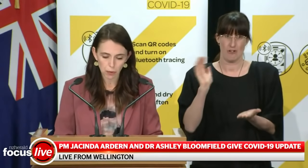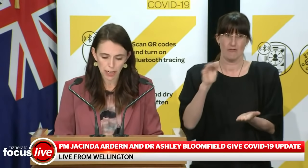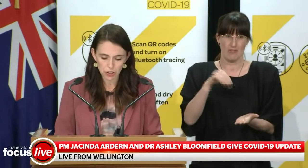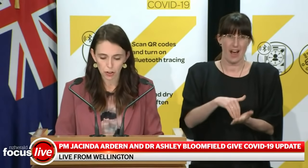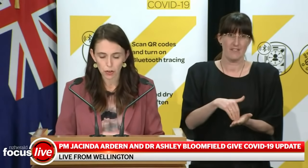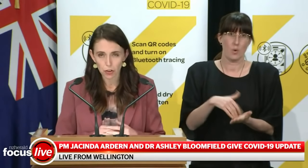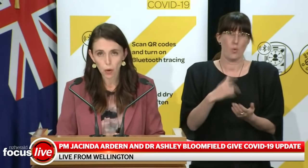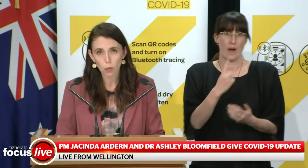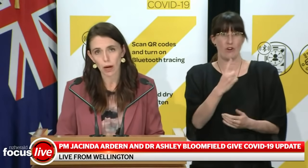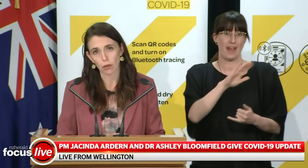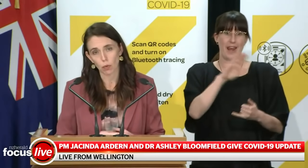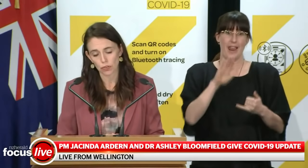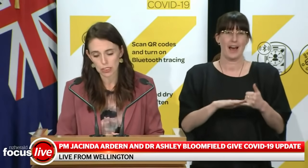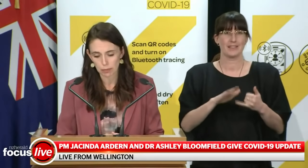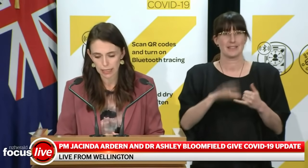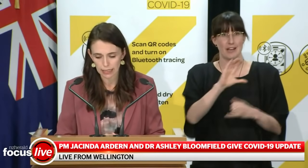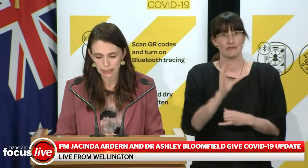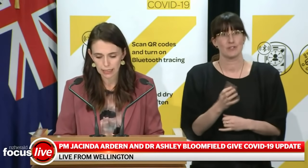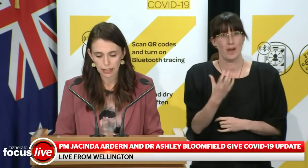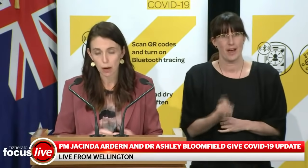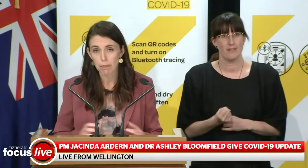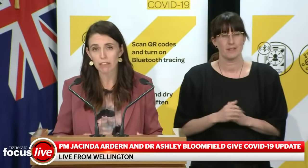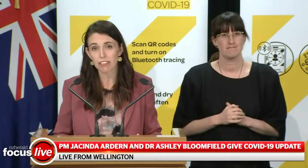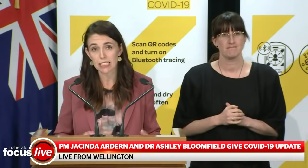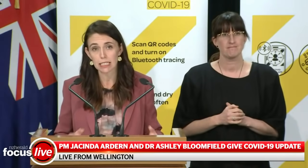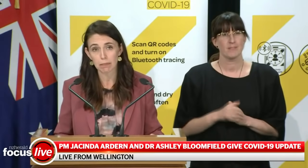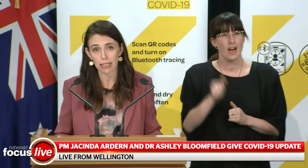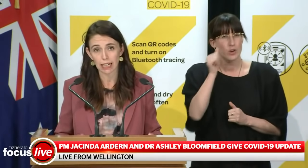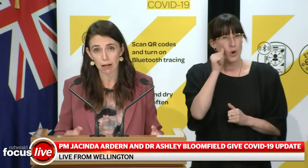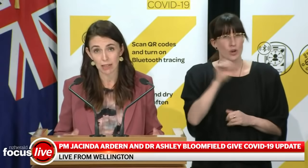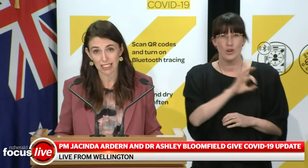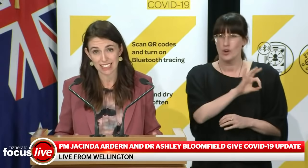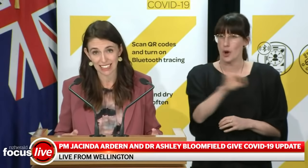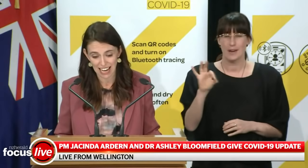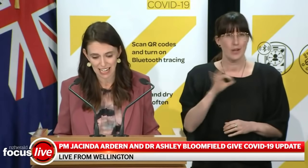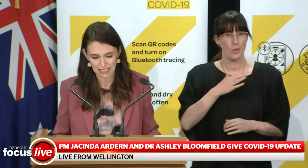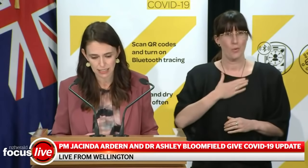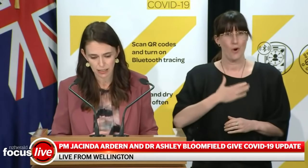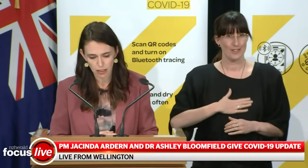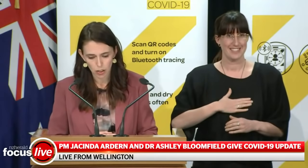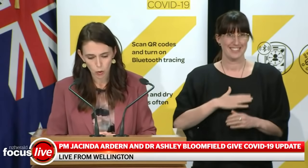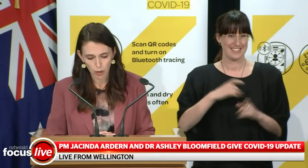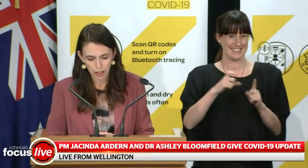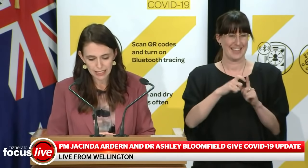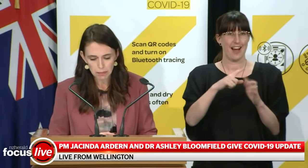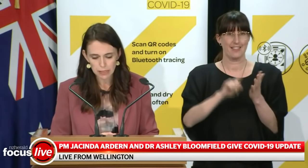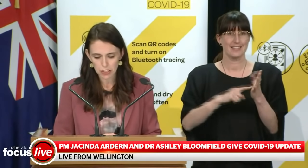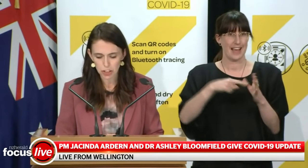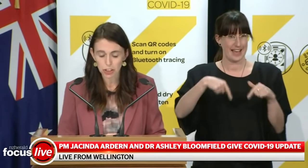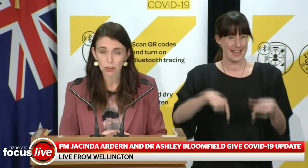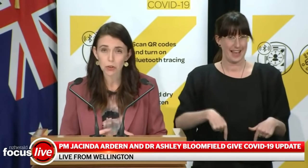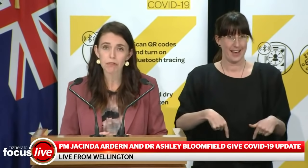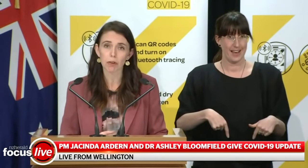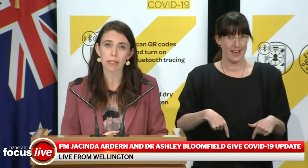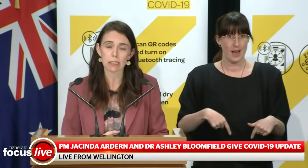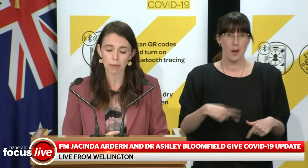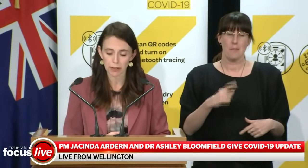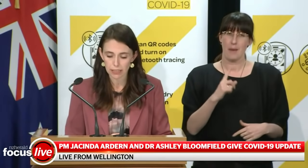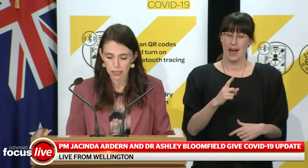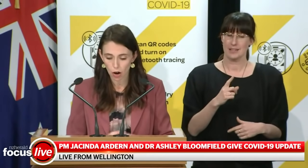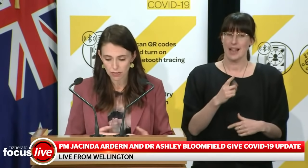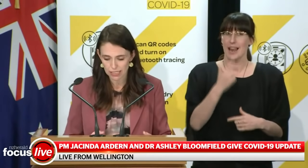is a situation no one wants to be in, there are benefits to being amongst the last. We are in the position to learn